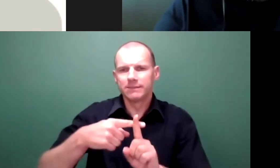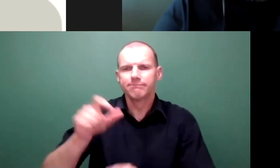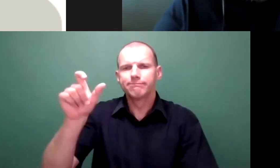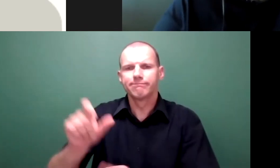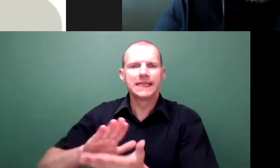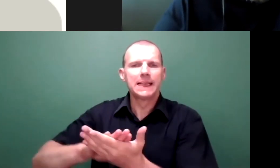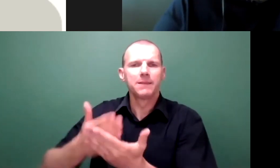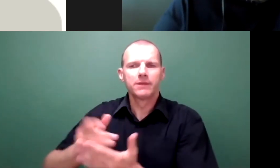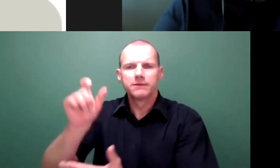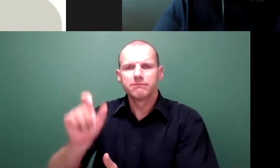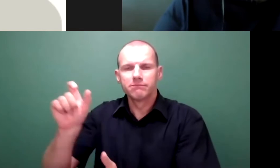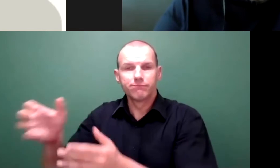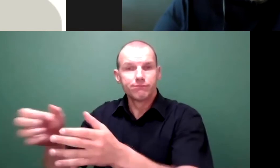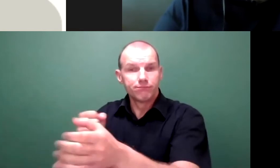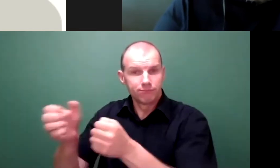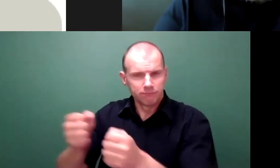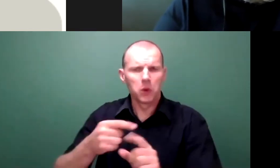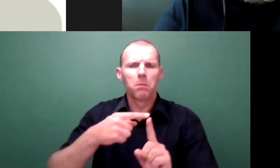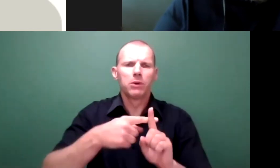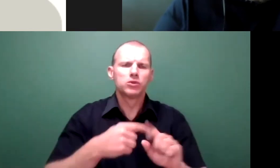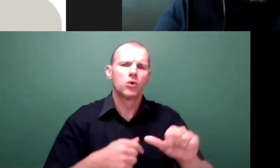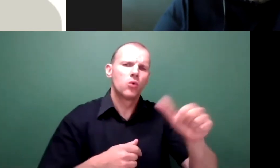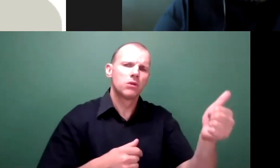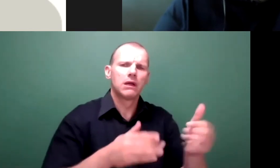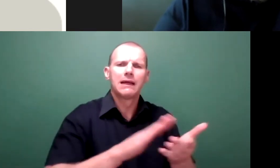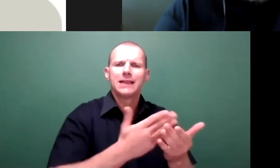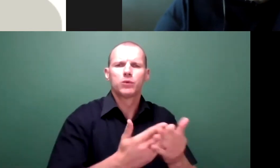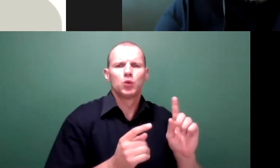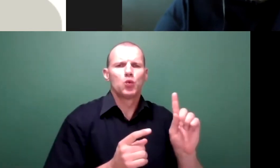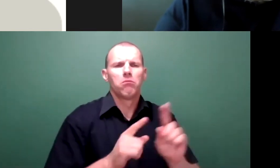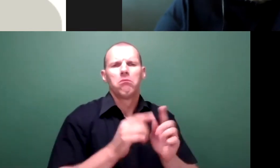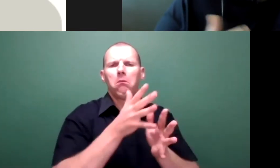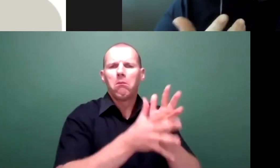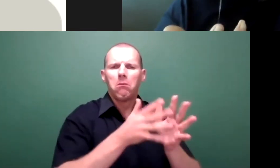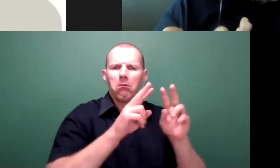and as a WFD, and then a person from